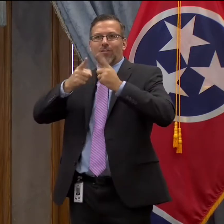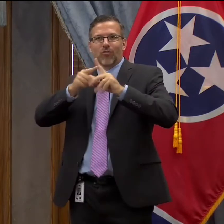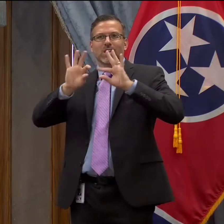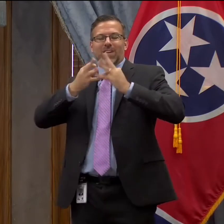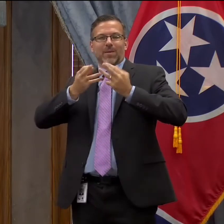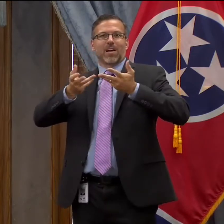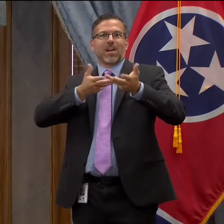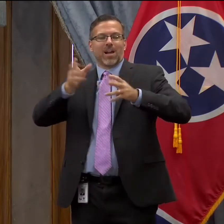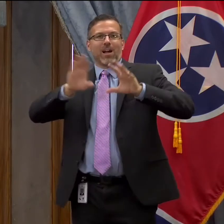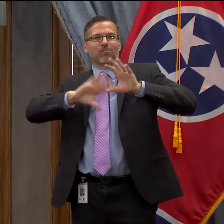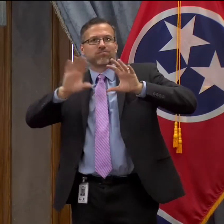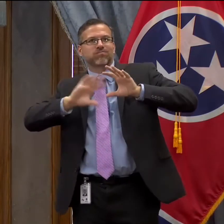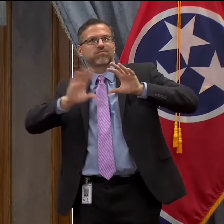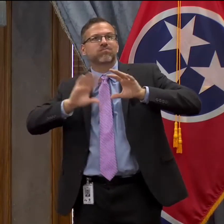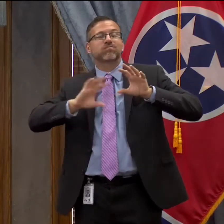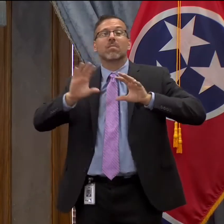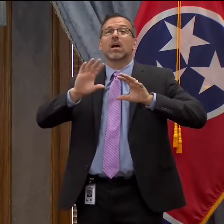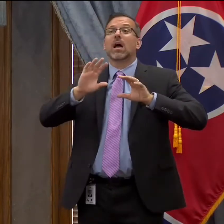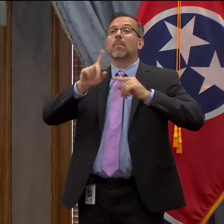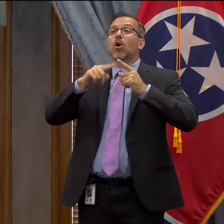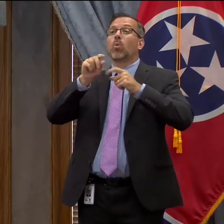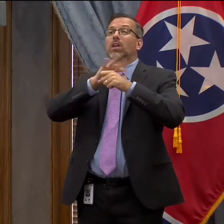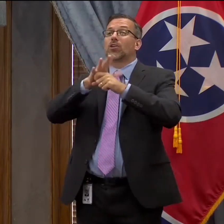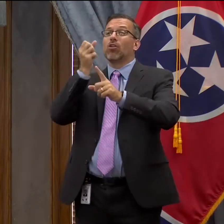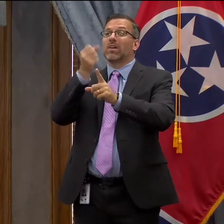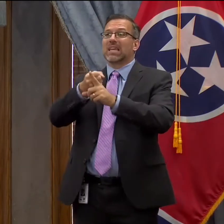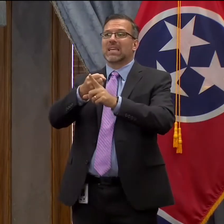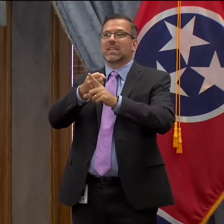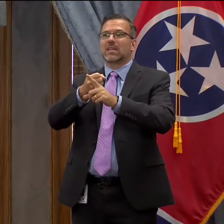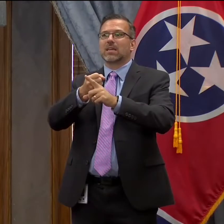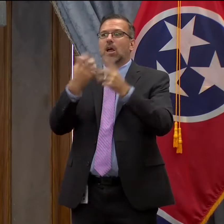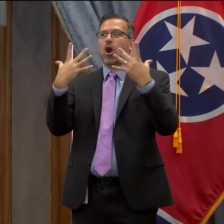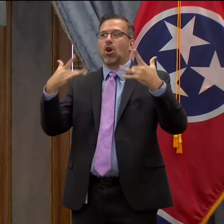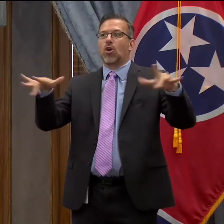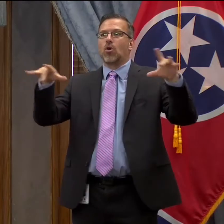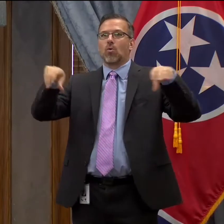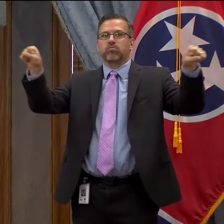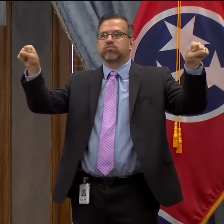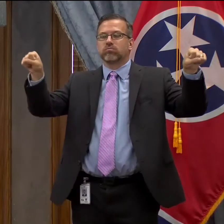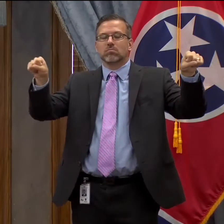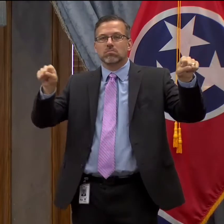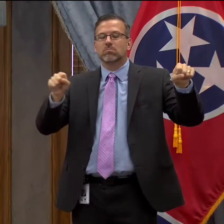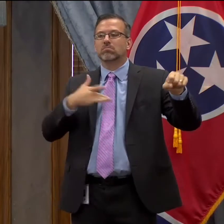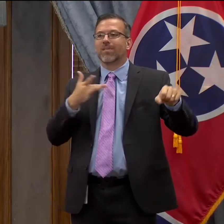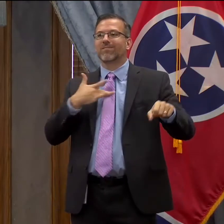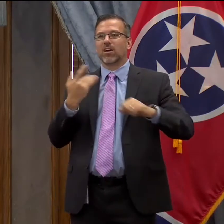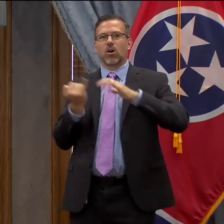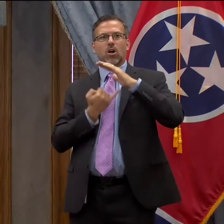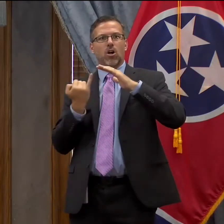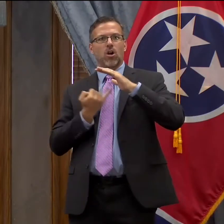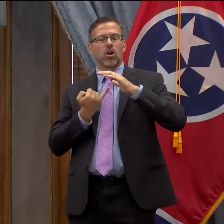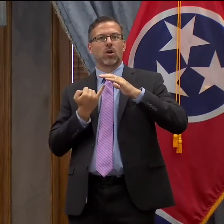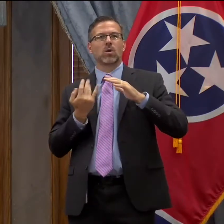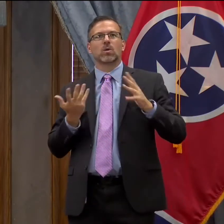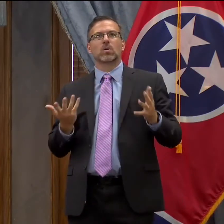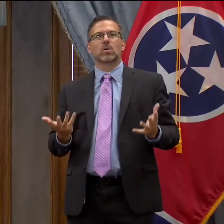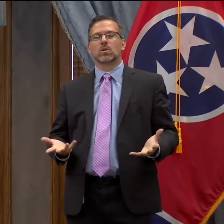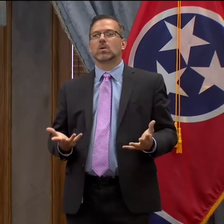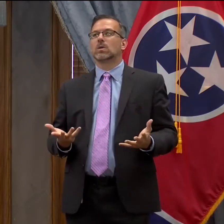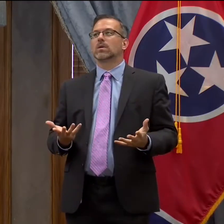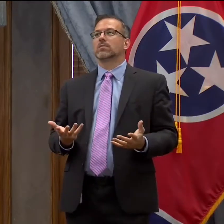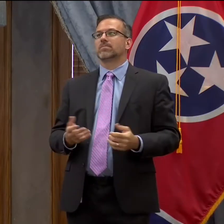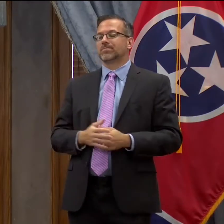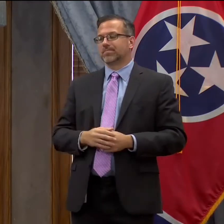an emptiness not easily replaced by phone calls or virtual visits. As the governor just mentioned,